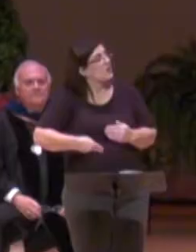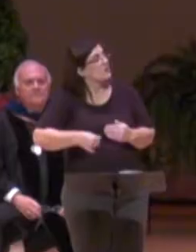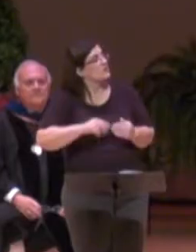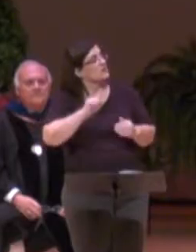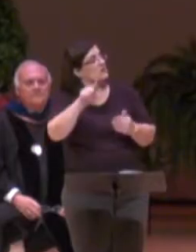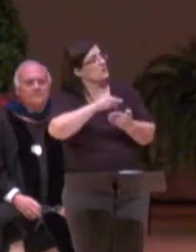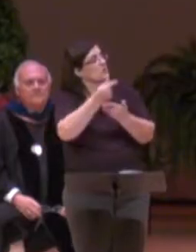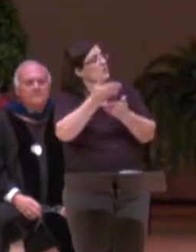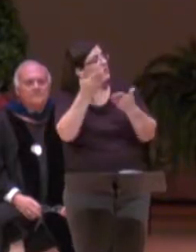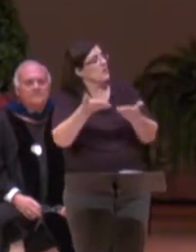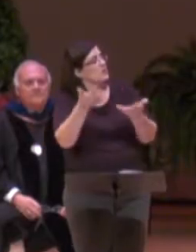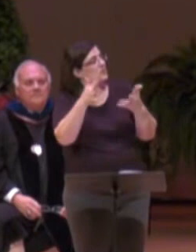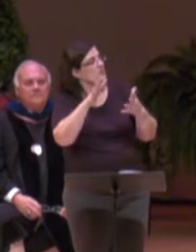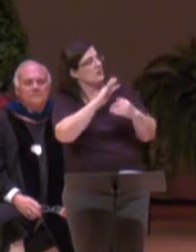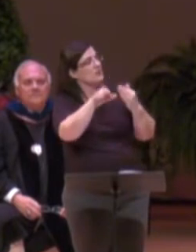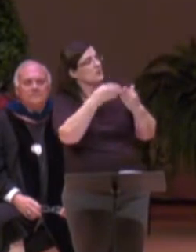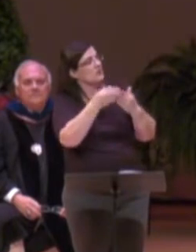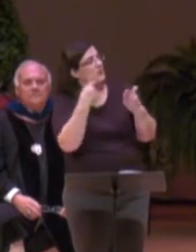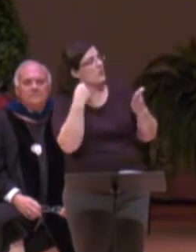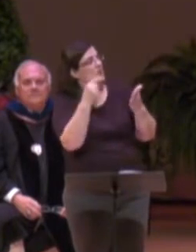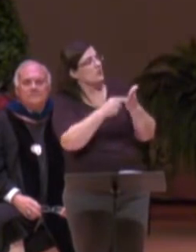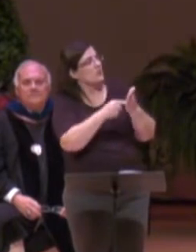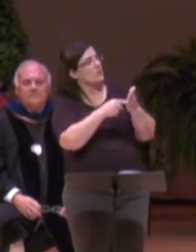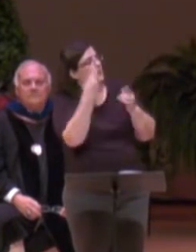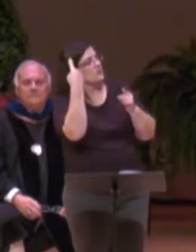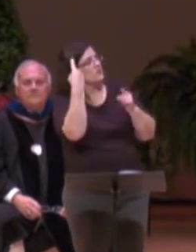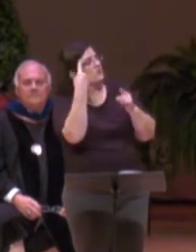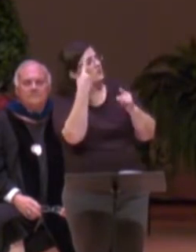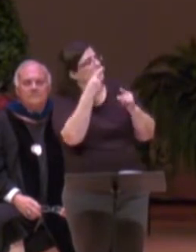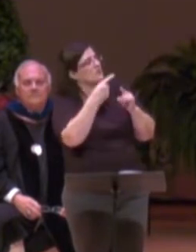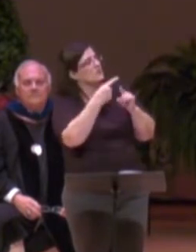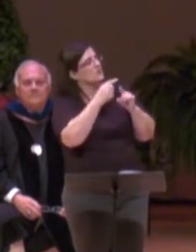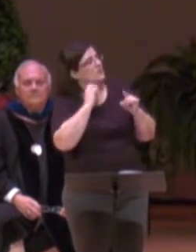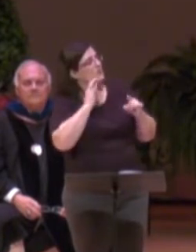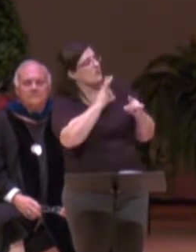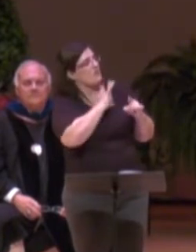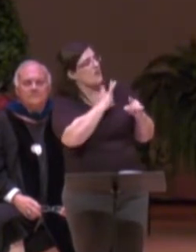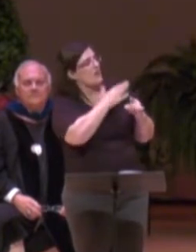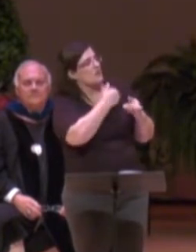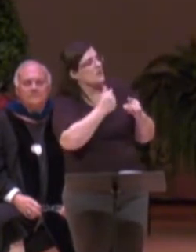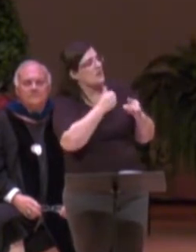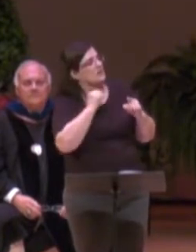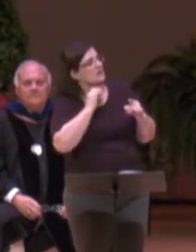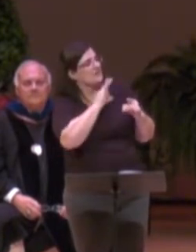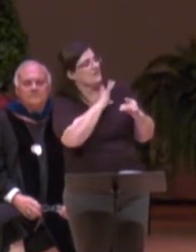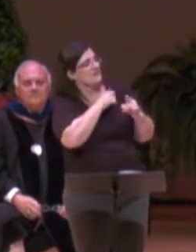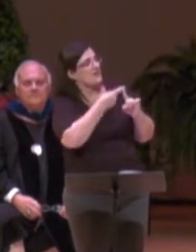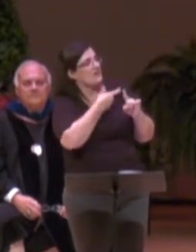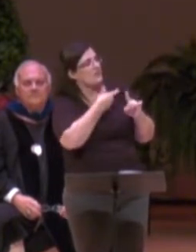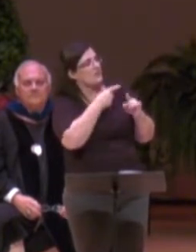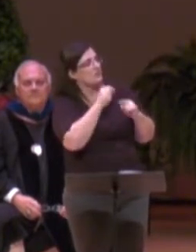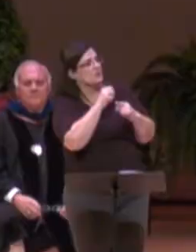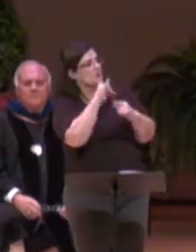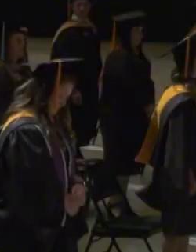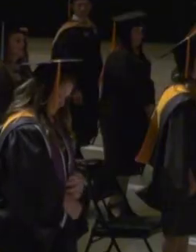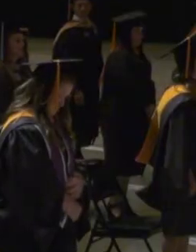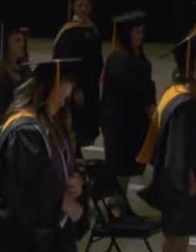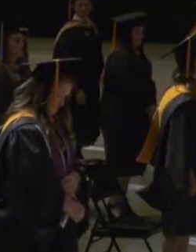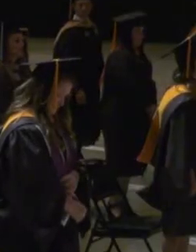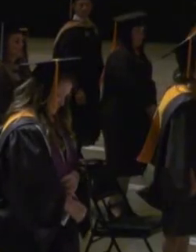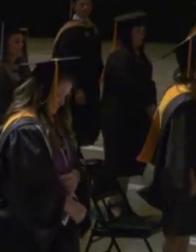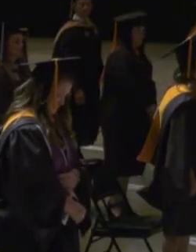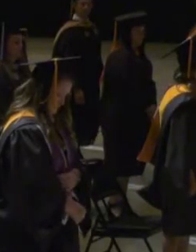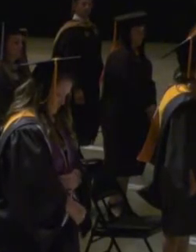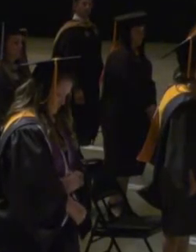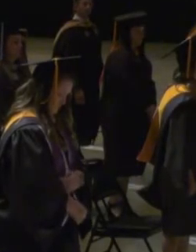Hawkins, these candidates have completed all degree requirements, and on behalf of the graduate faculty, I recommend that the degree be conferred. Upon